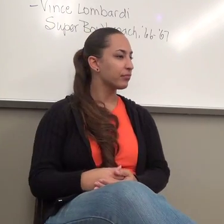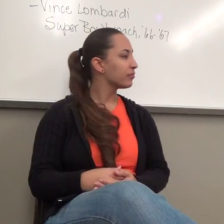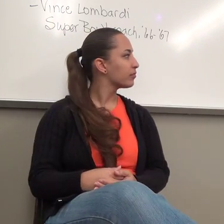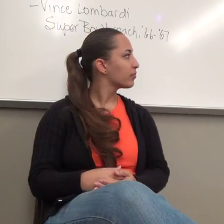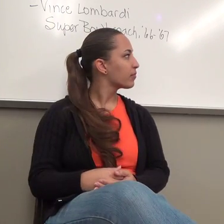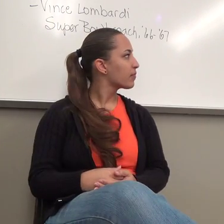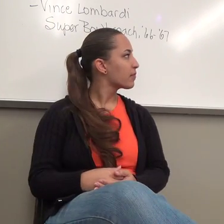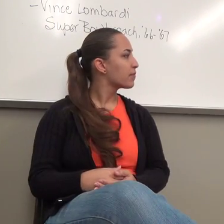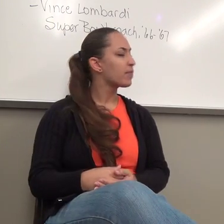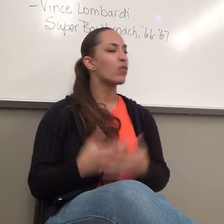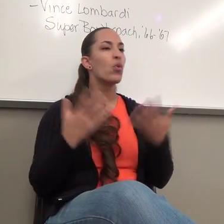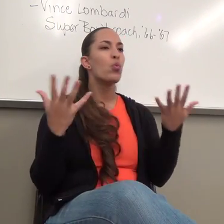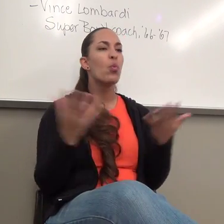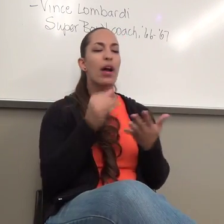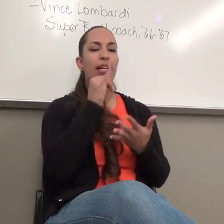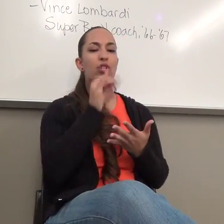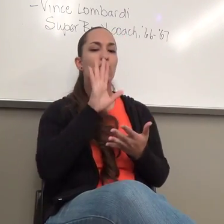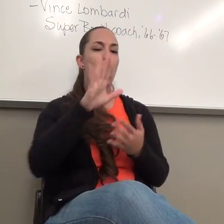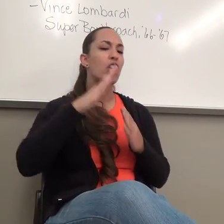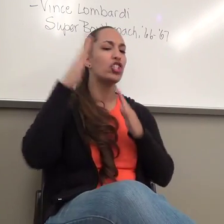What is your dominant impression?